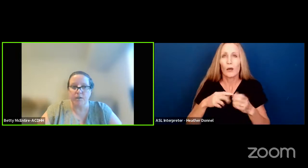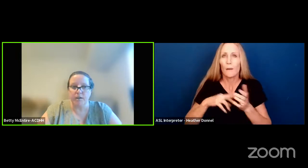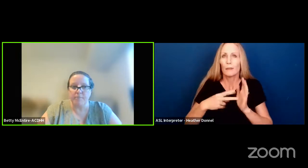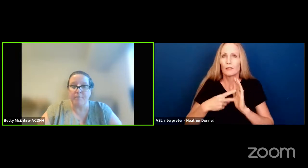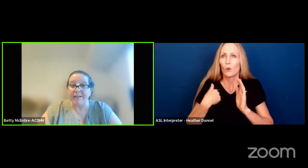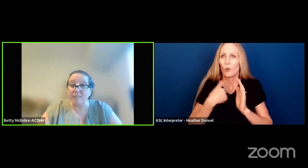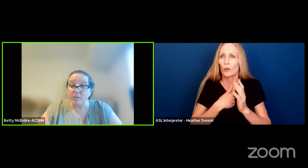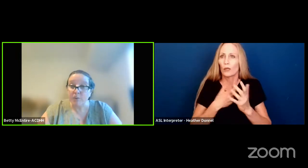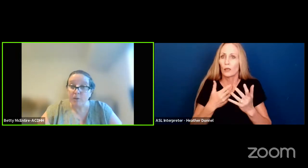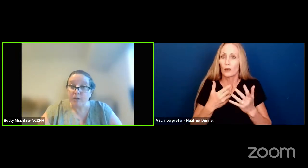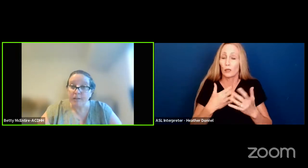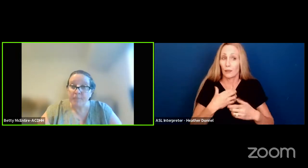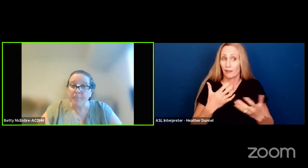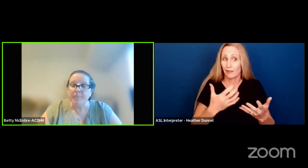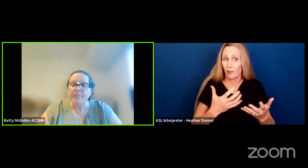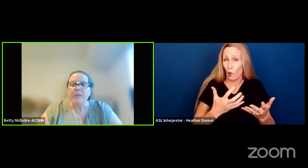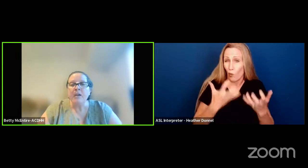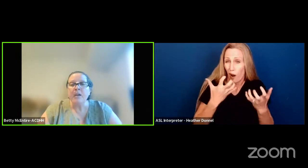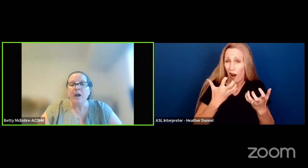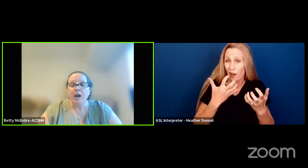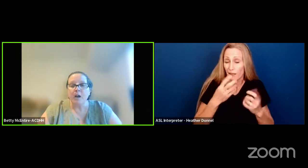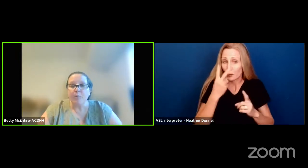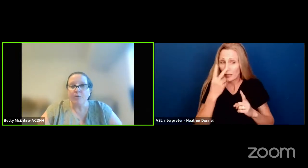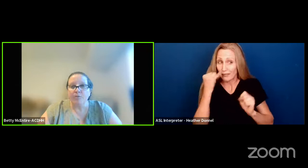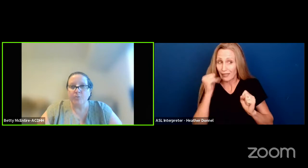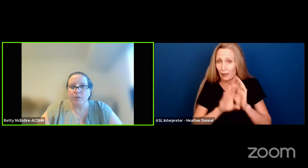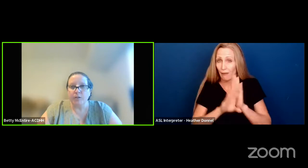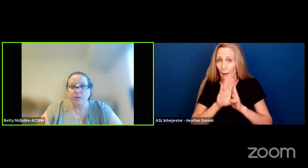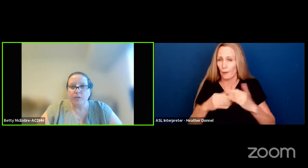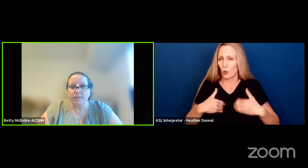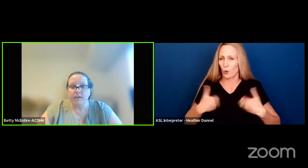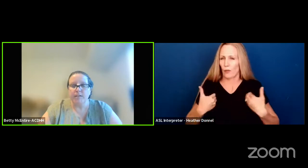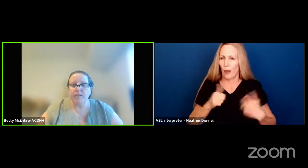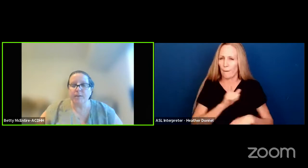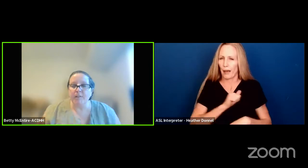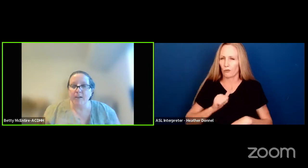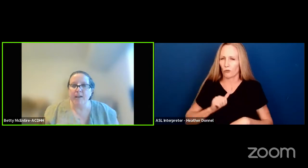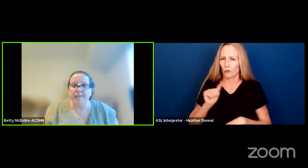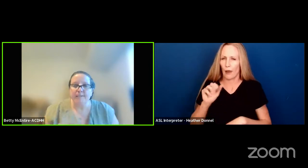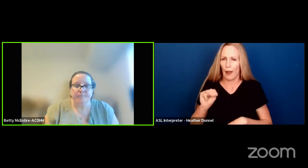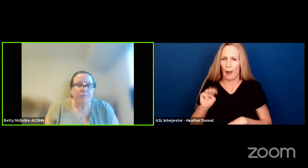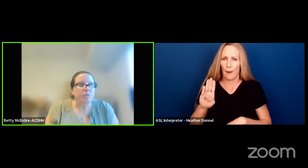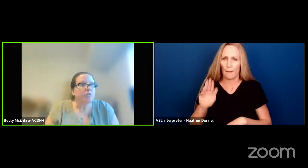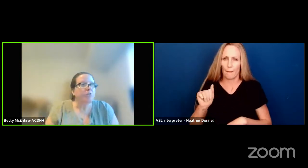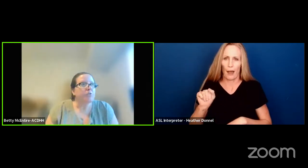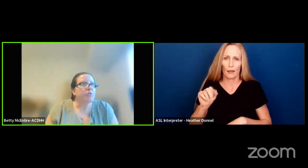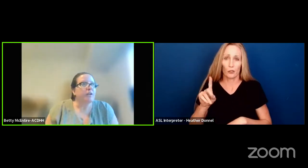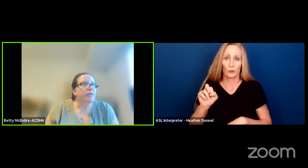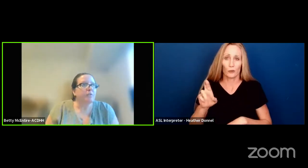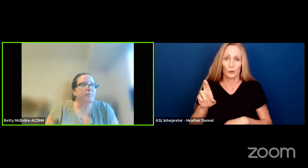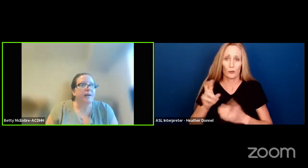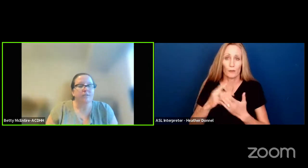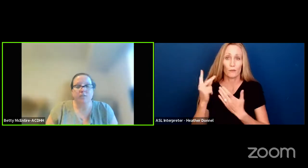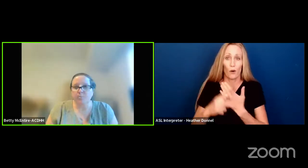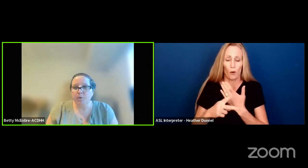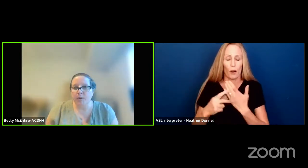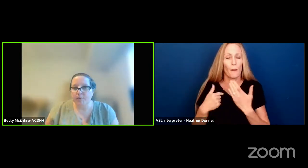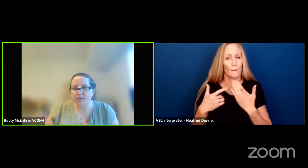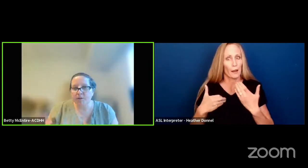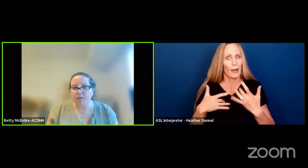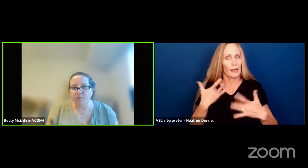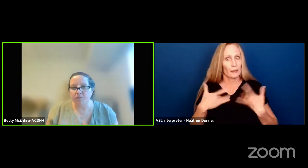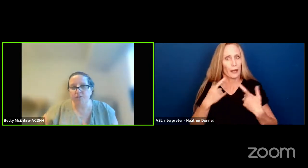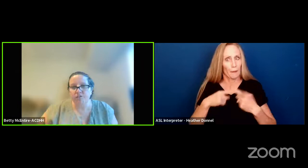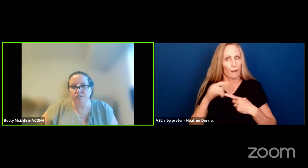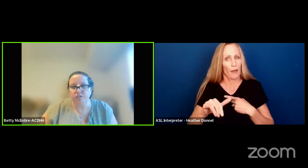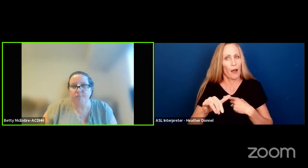youth ambassador program, which we're excited about that. Which that youth ambassador program